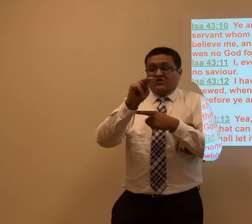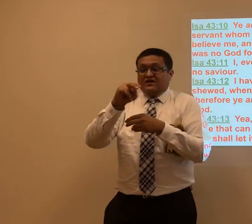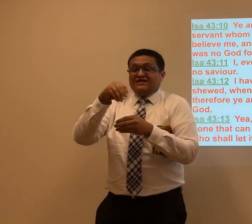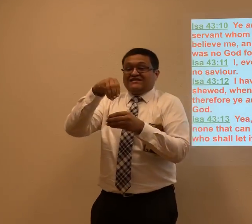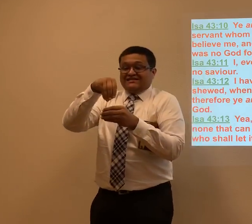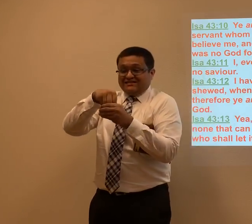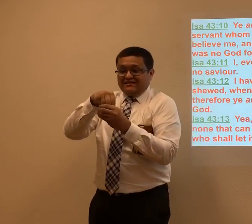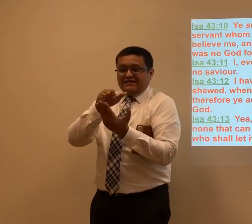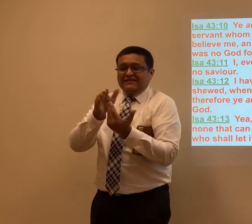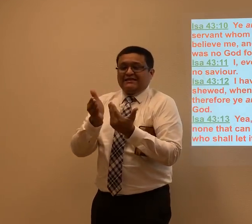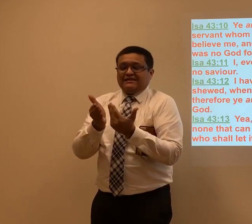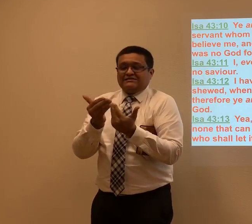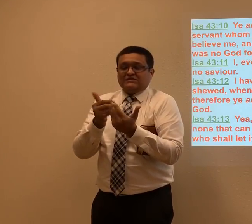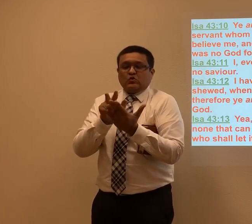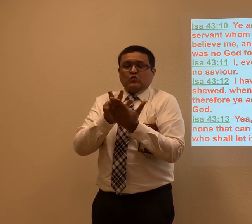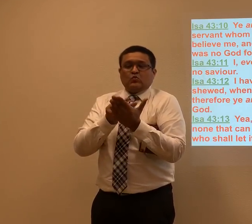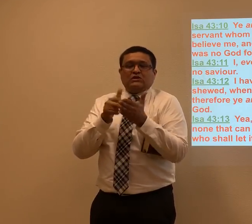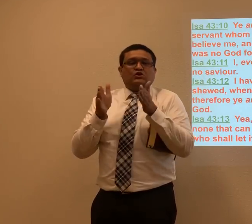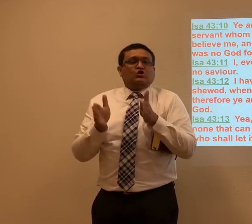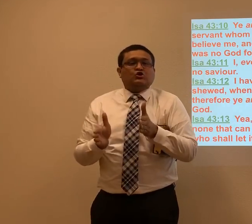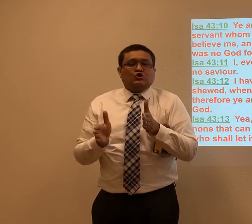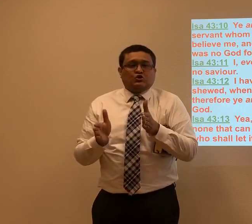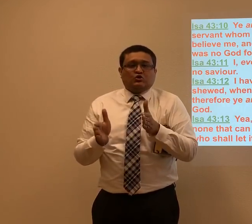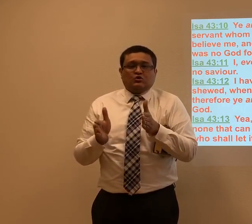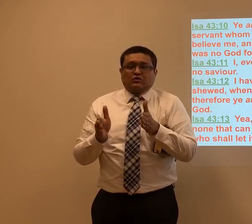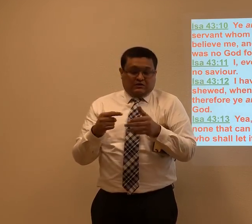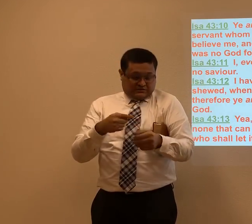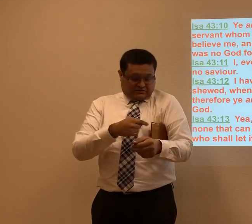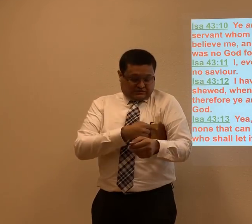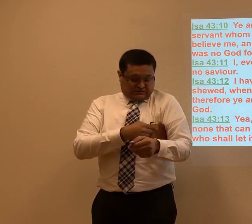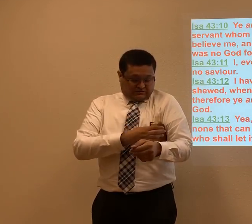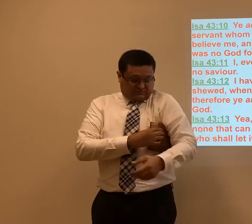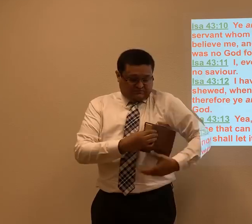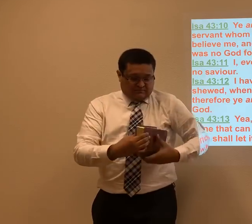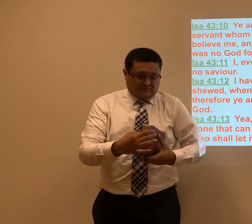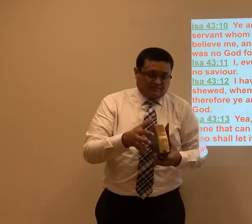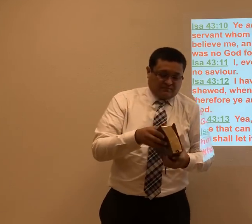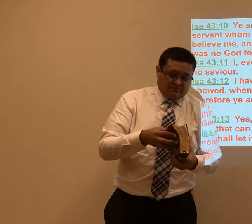KJVER, it means it's King James Easy Reader Bible.